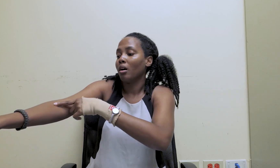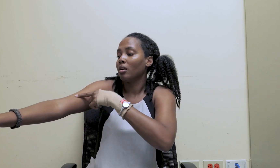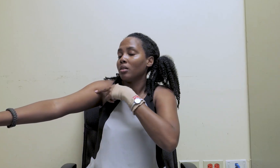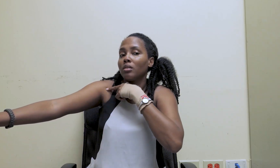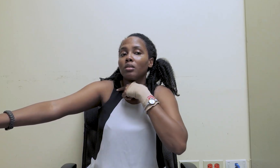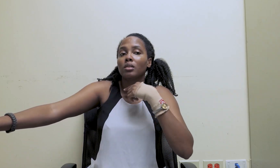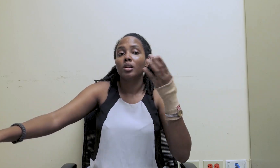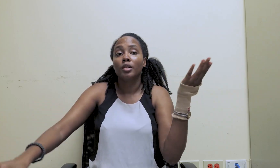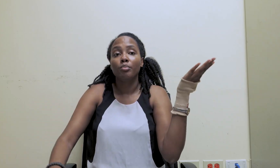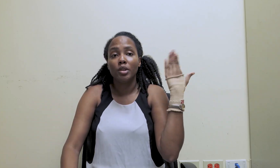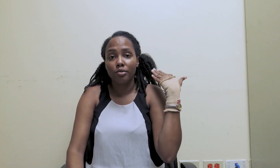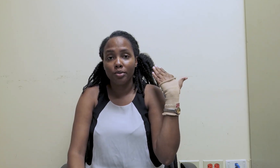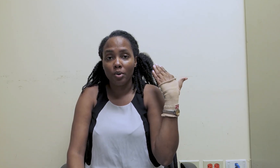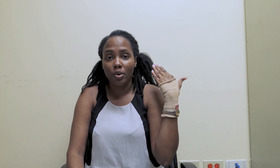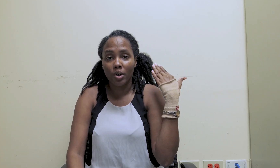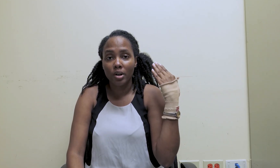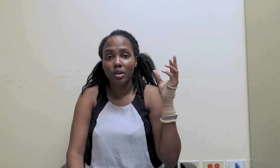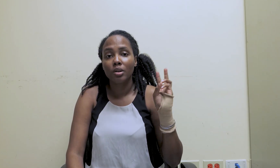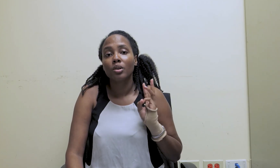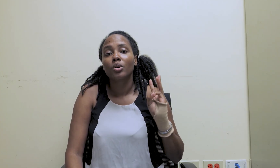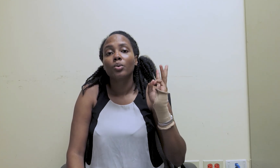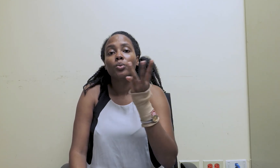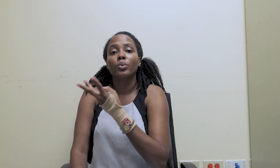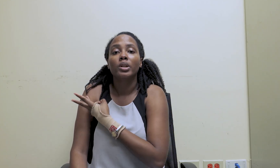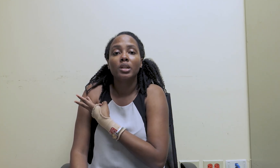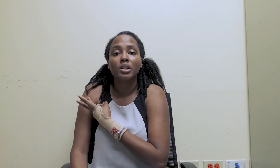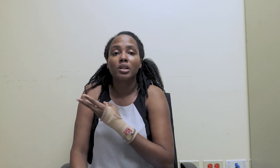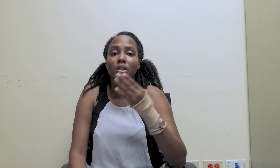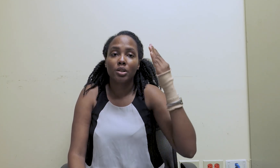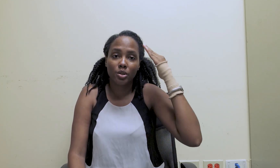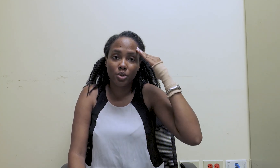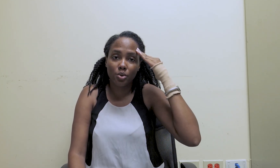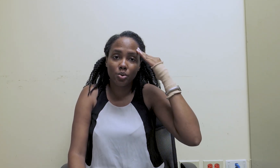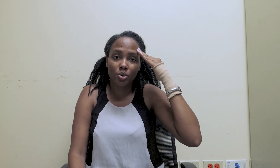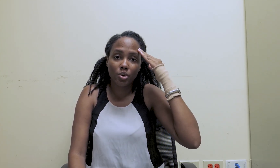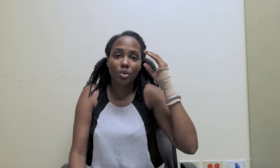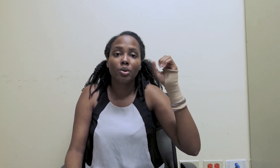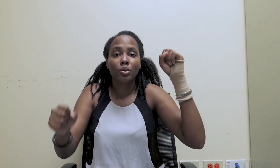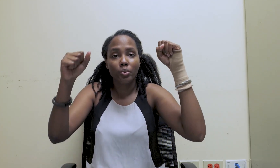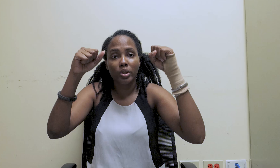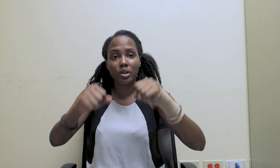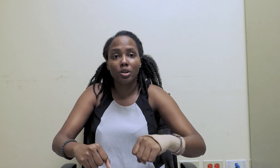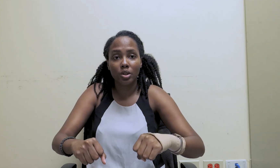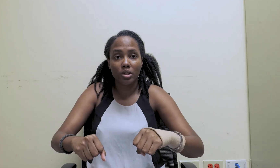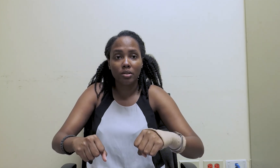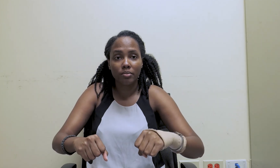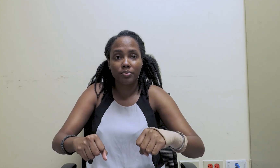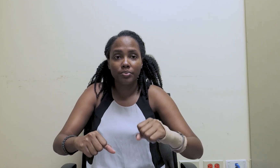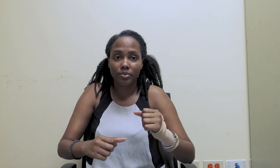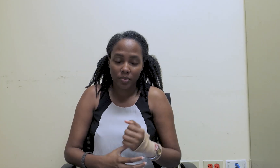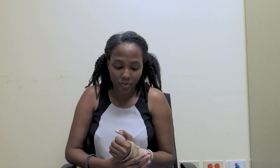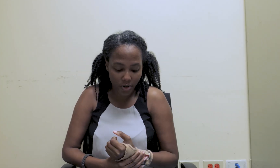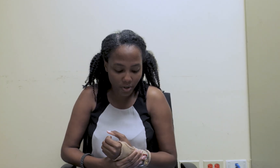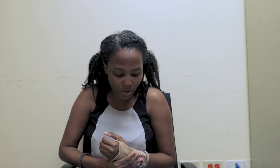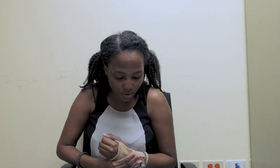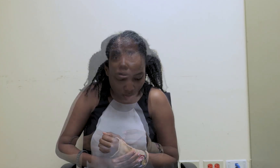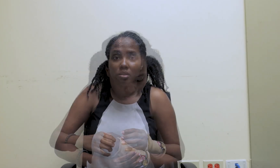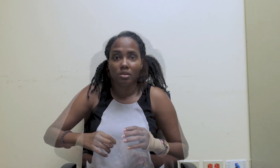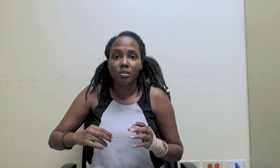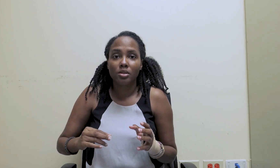long before we knew we could. Very good. So